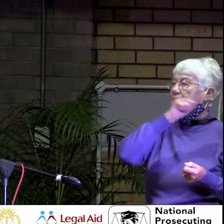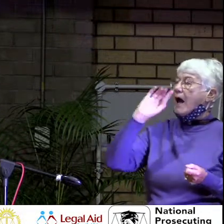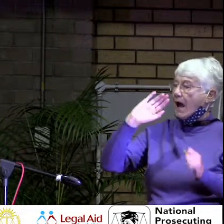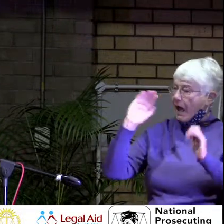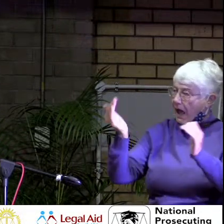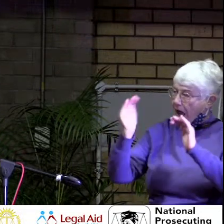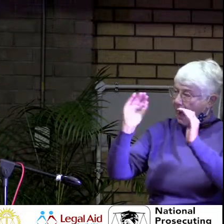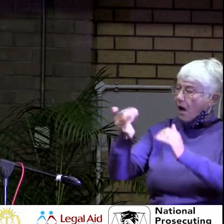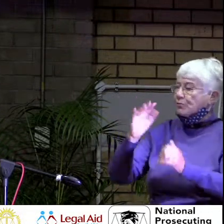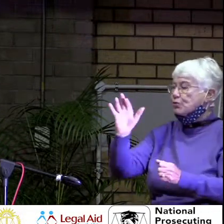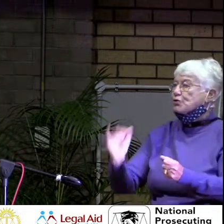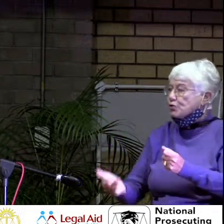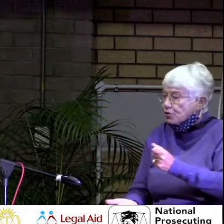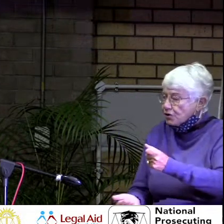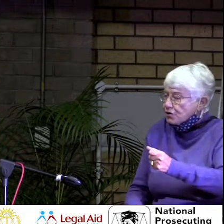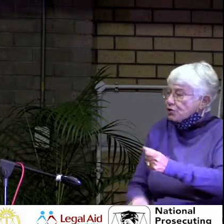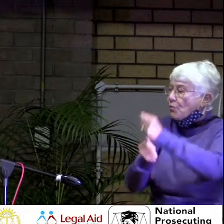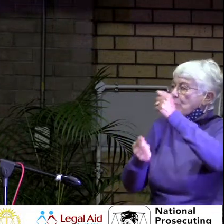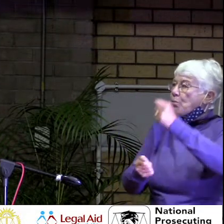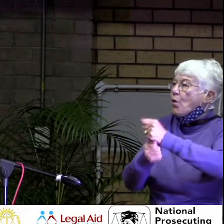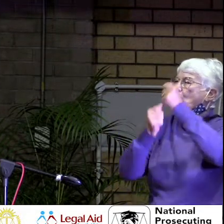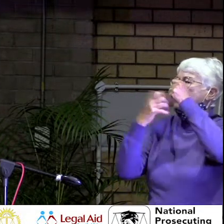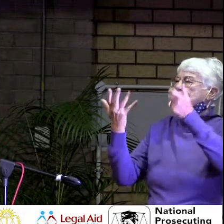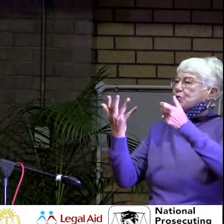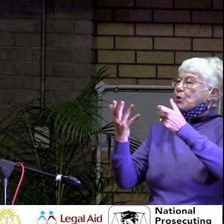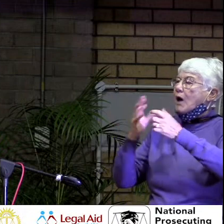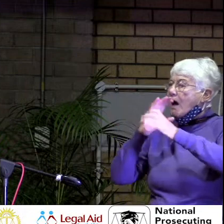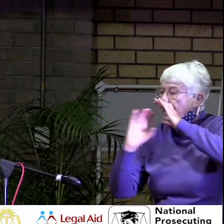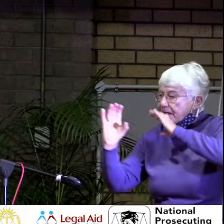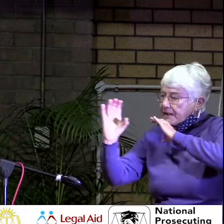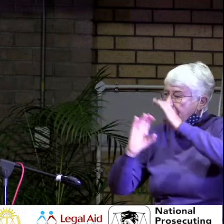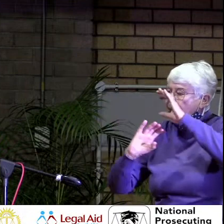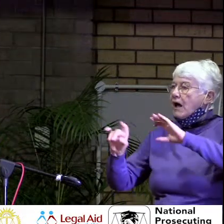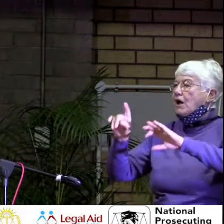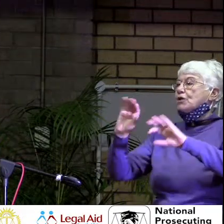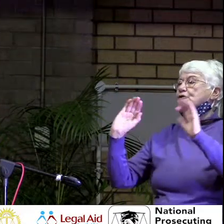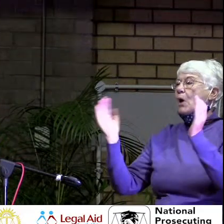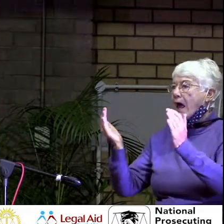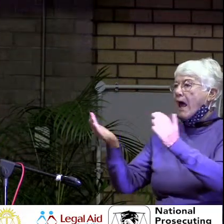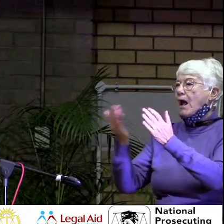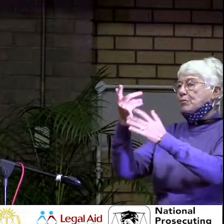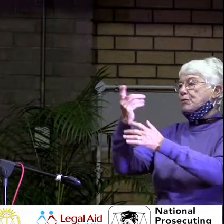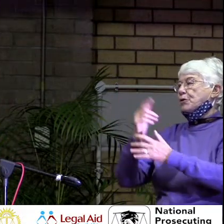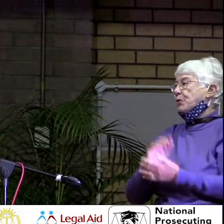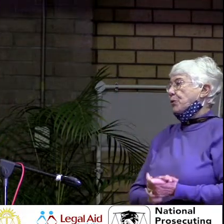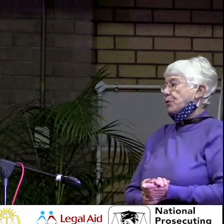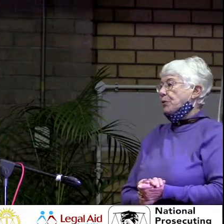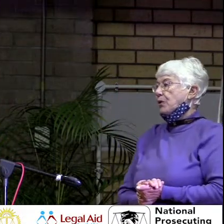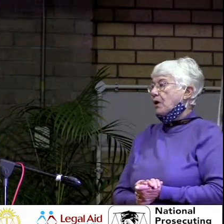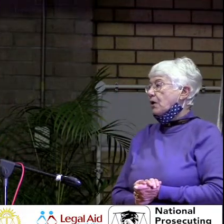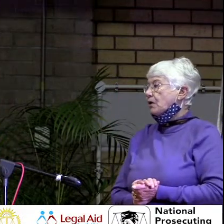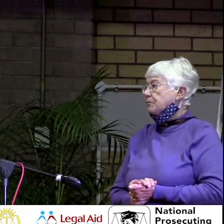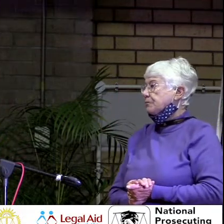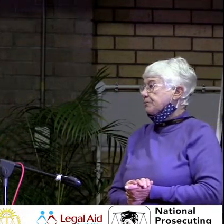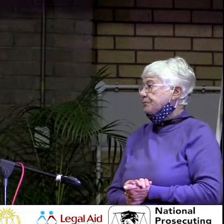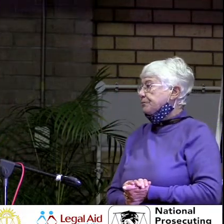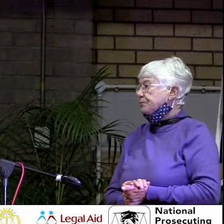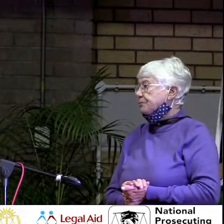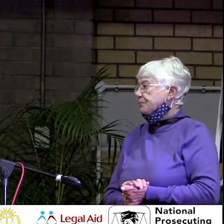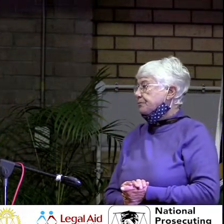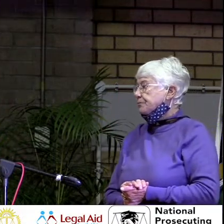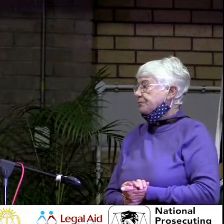and counseling and so on. Then the Tutuzela care centers are units attached